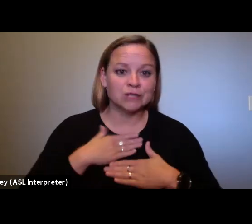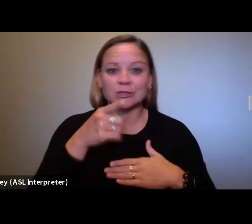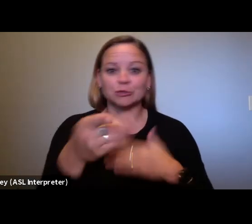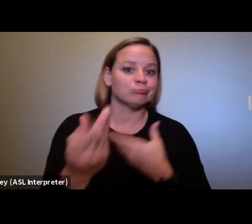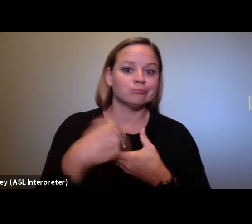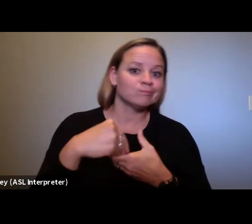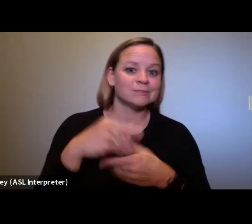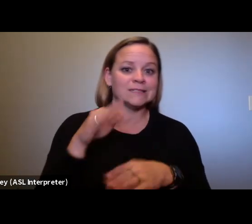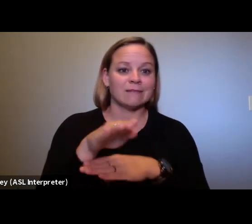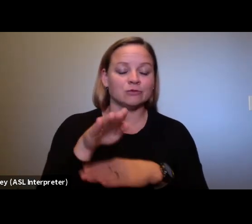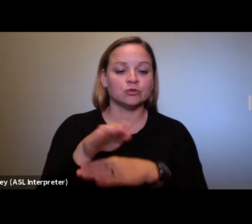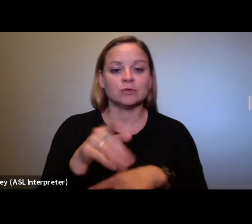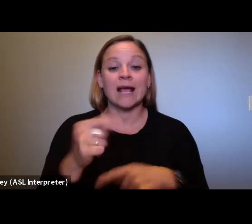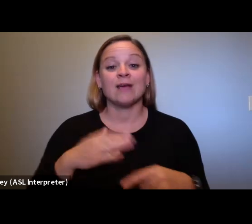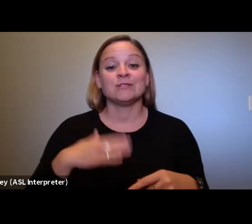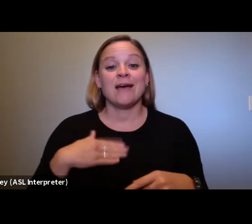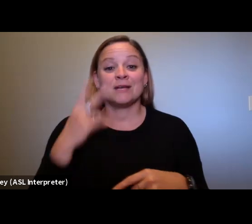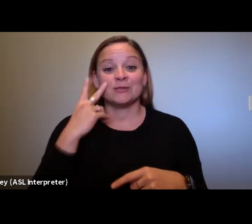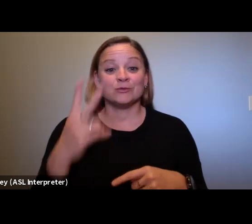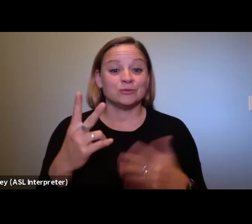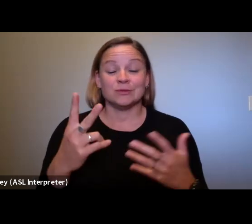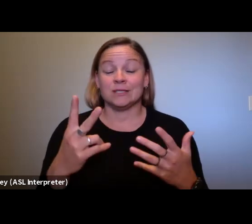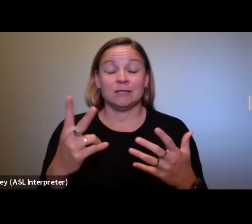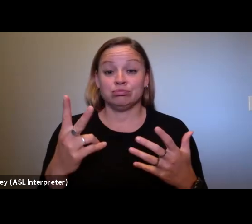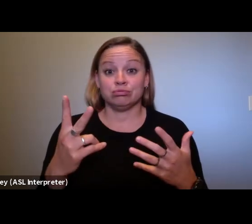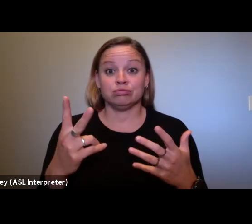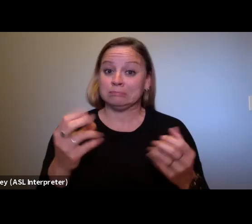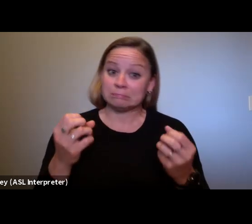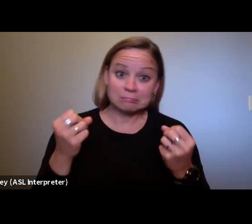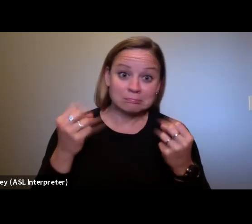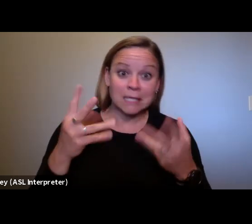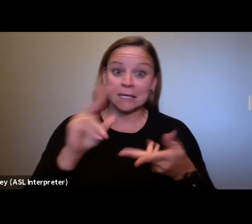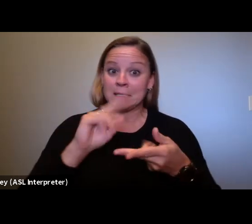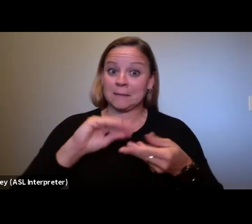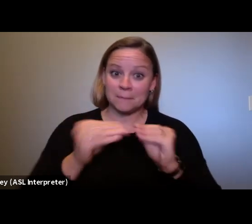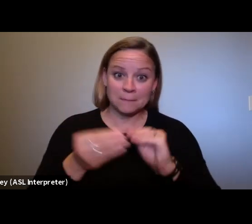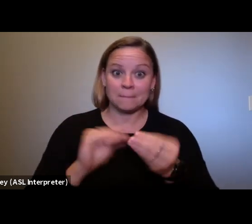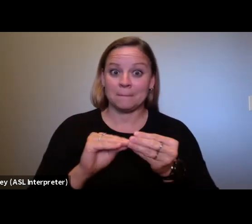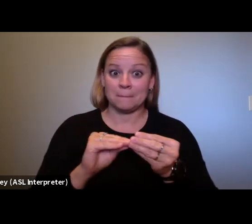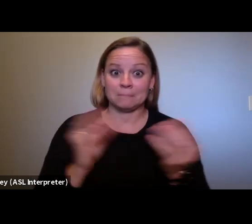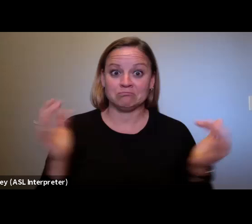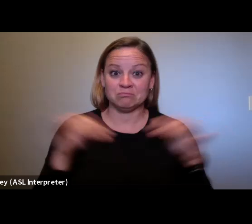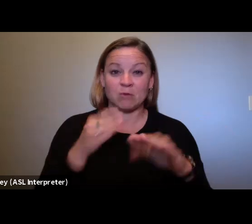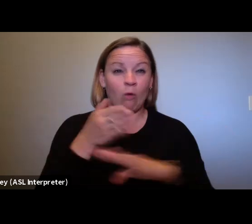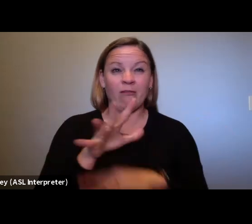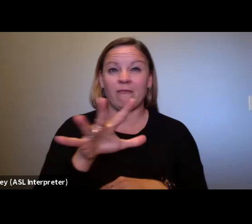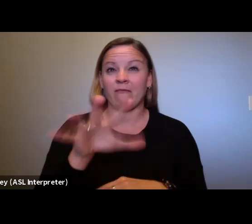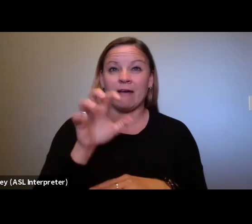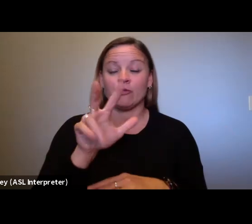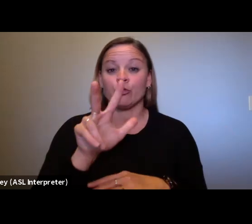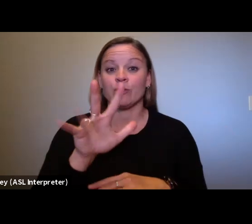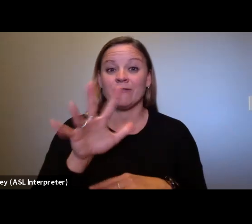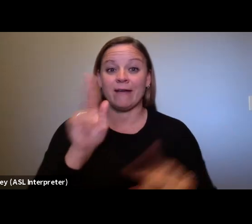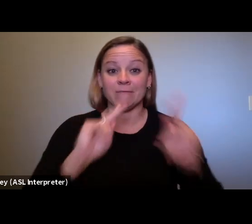this afternoon. I was happy to see such a great turnout for this topic. Over 535